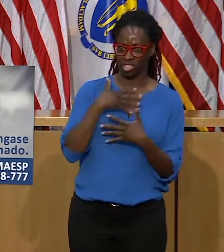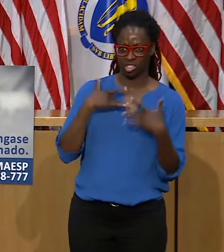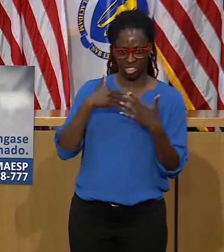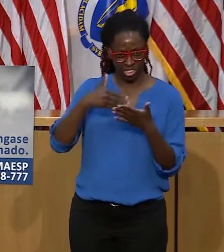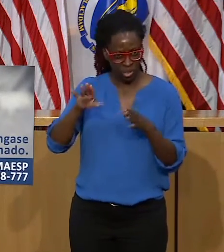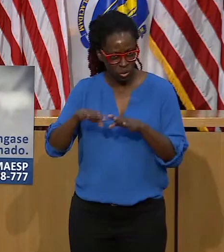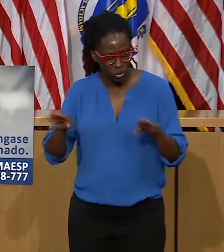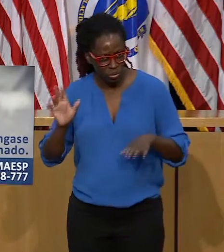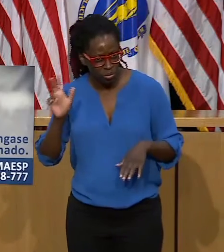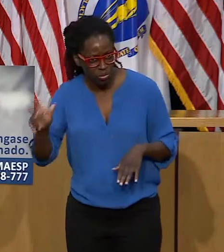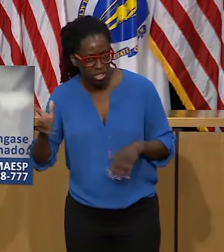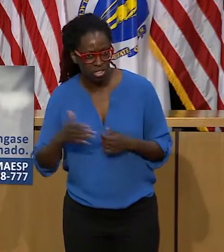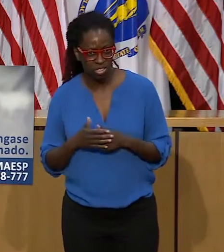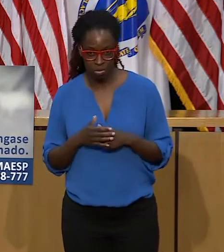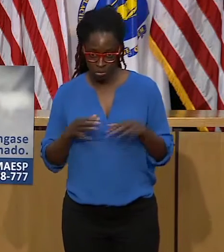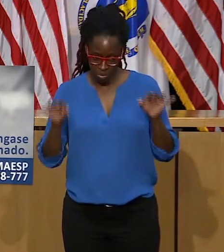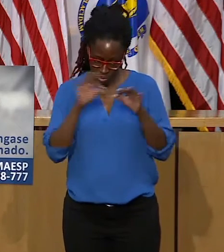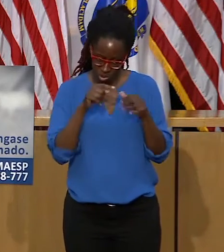children back to school.